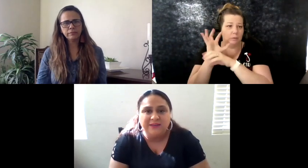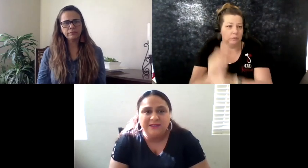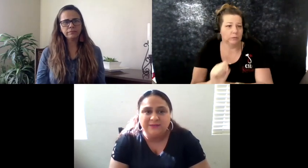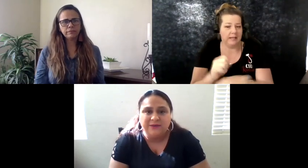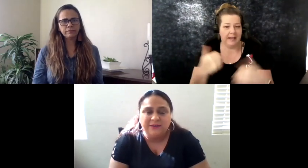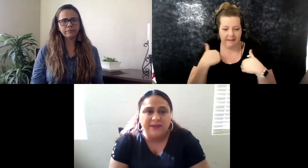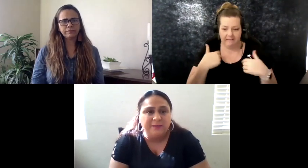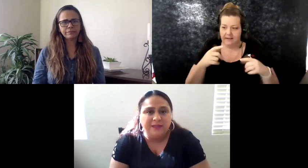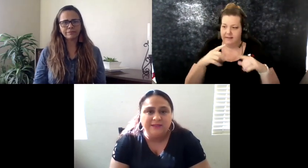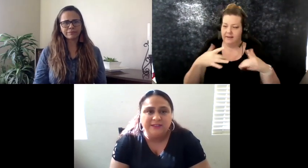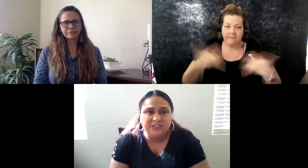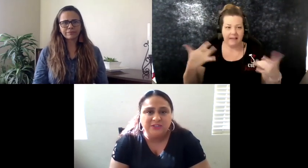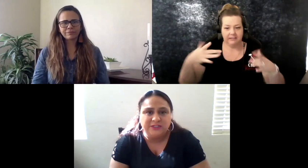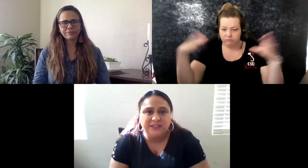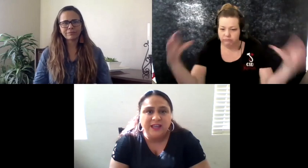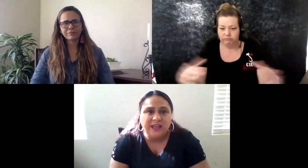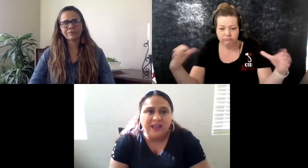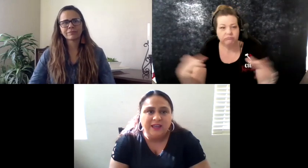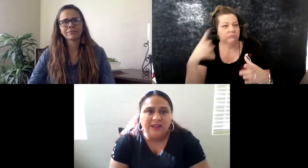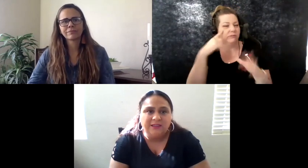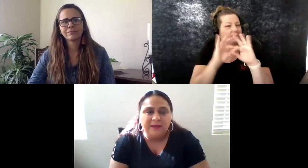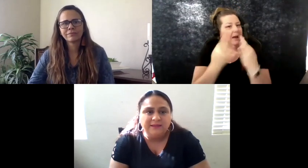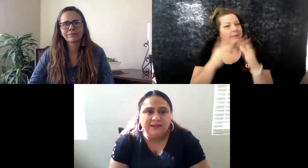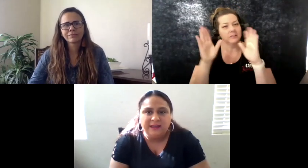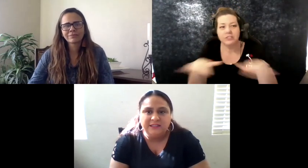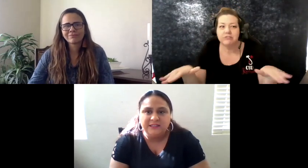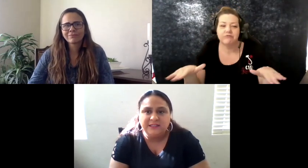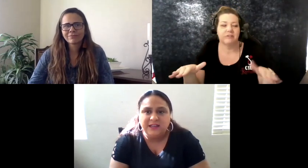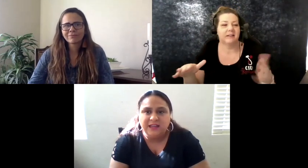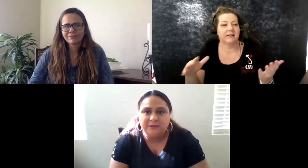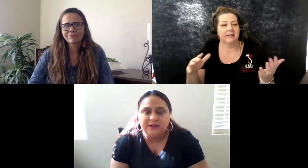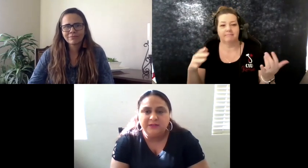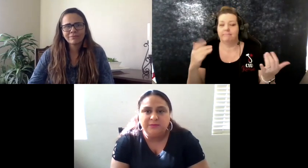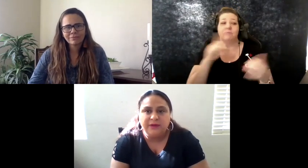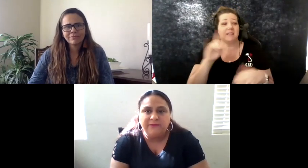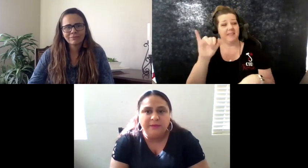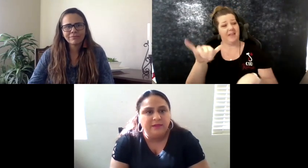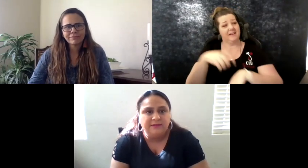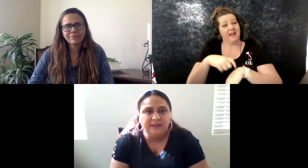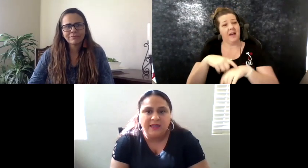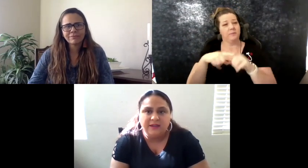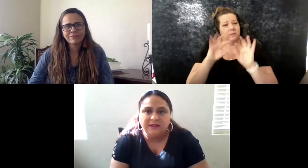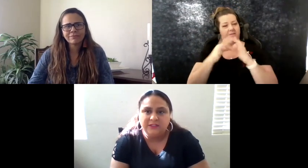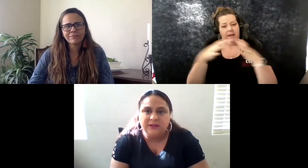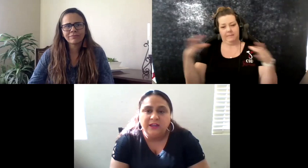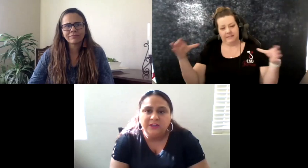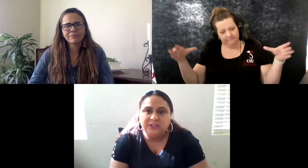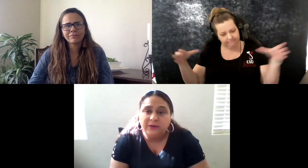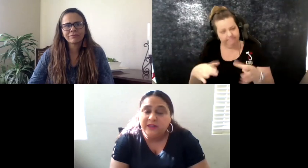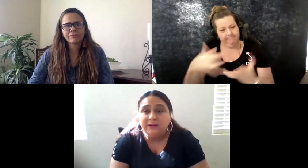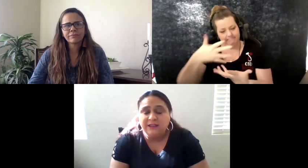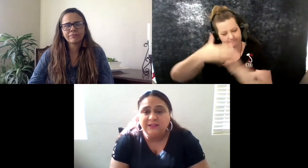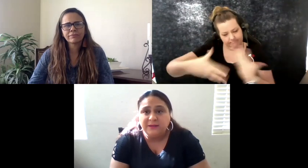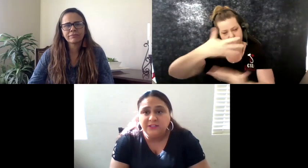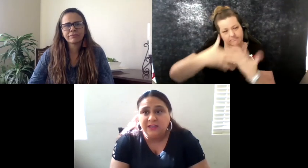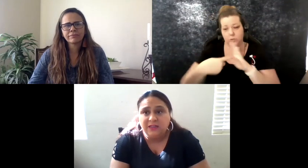having events for families and children. And it's basically just a time, to bring families together to show